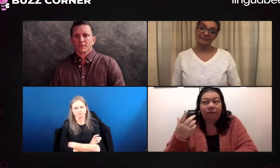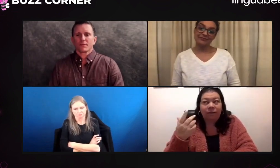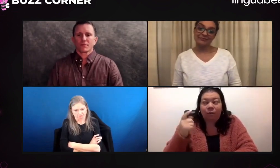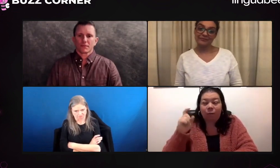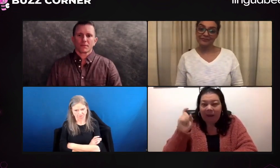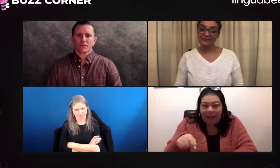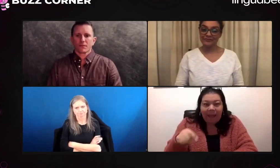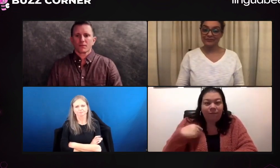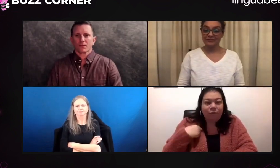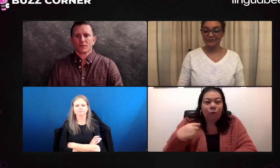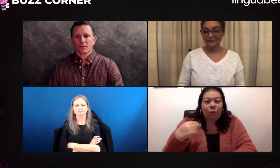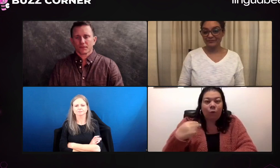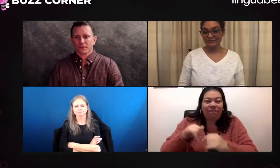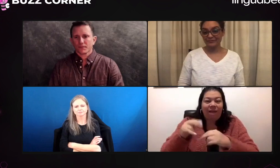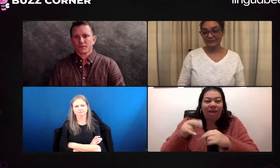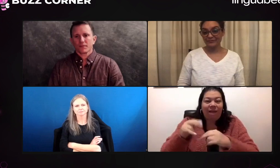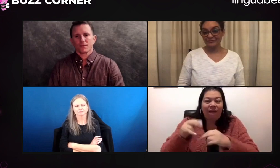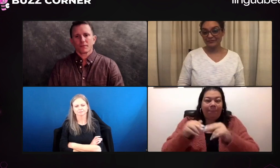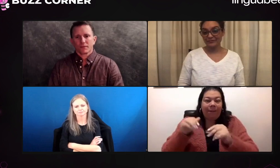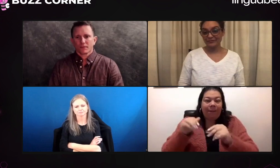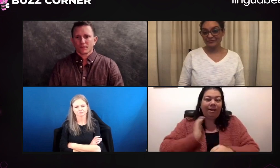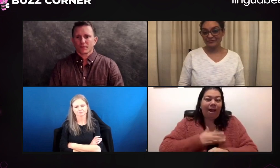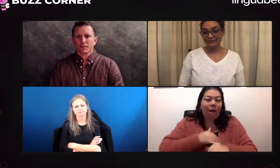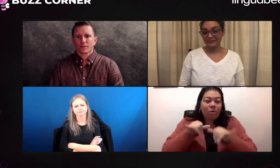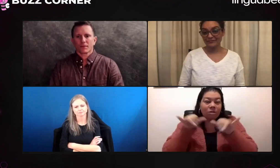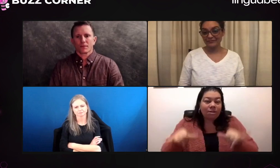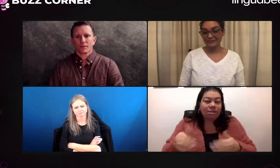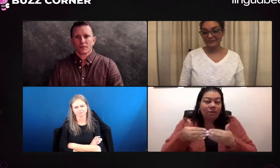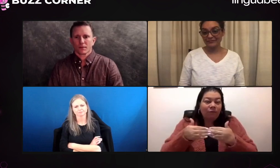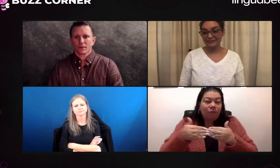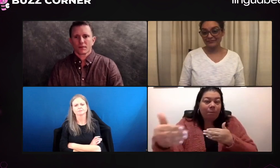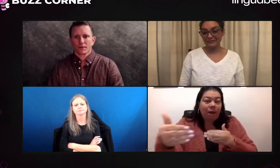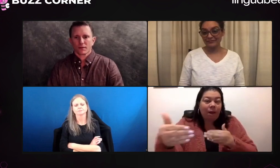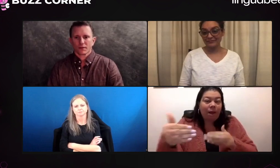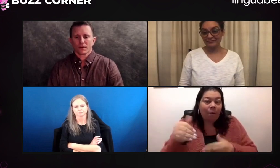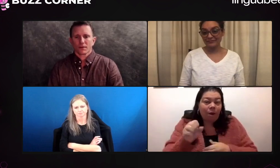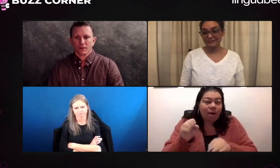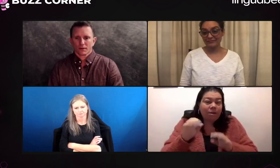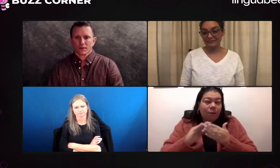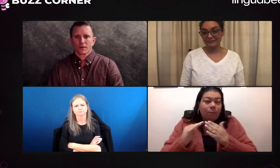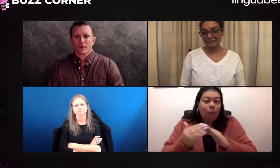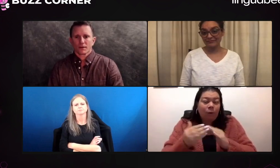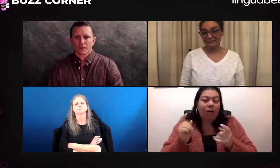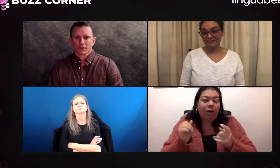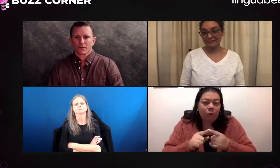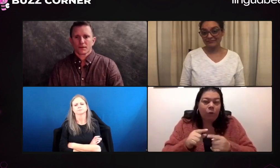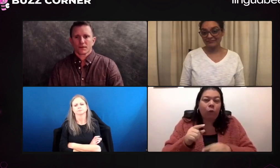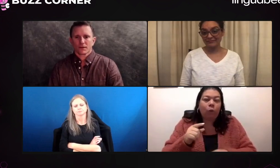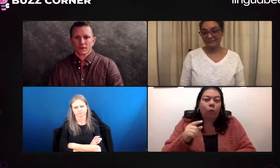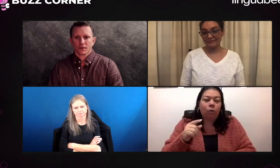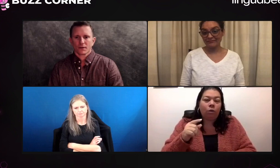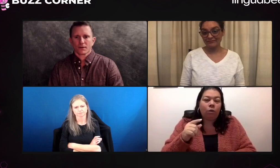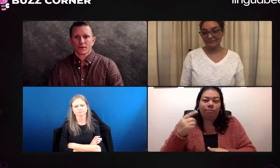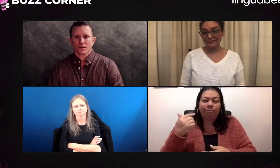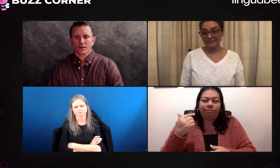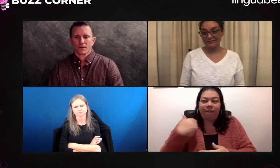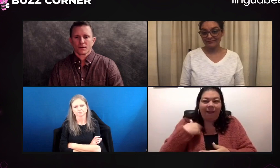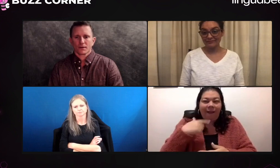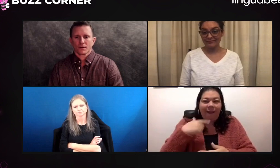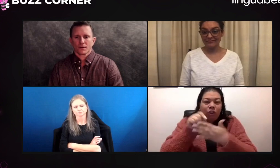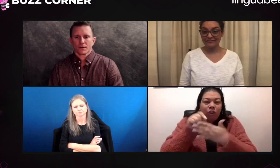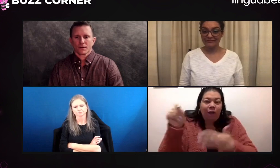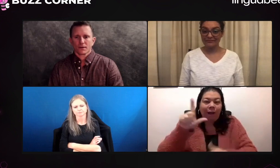I agree with that commentary about, you know, as